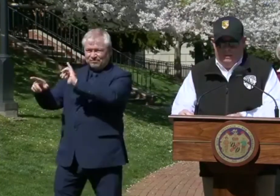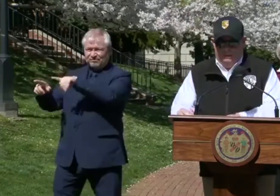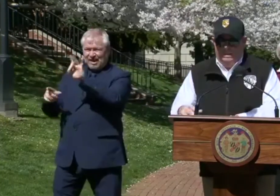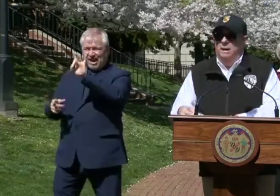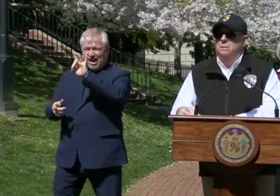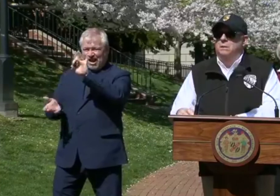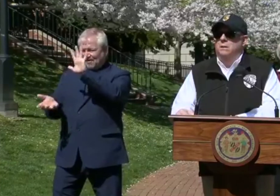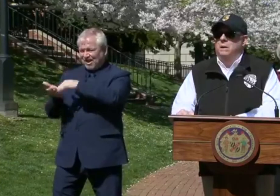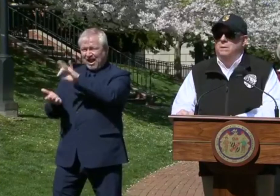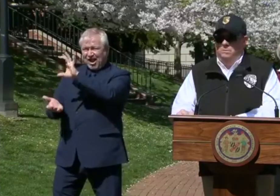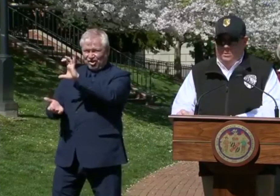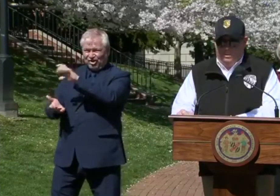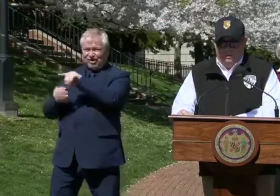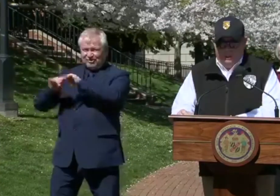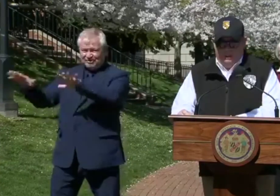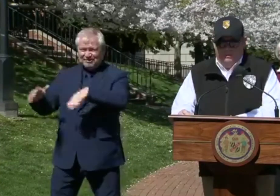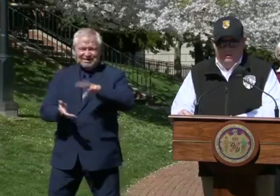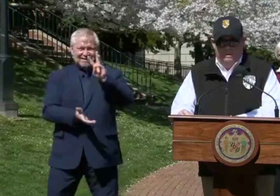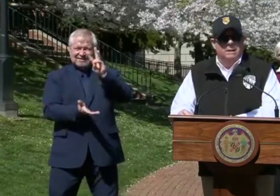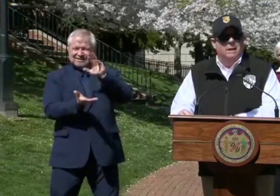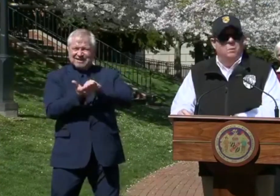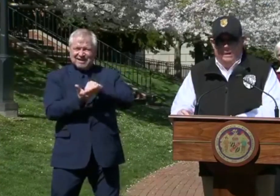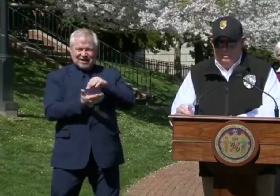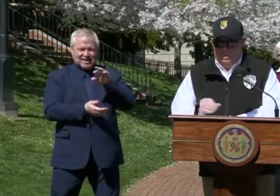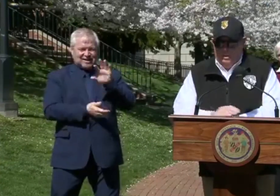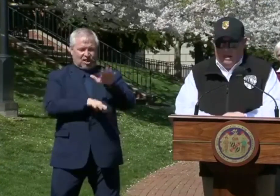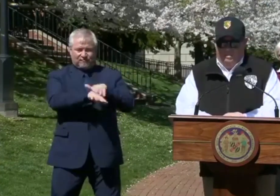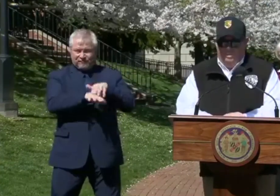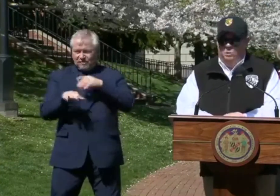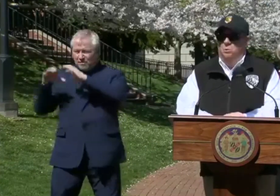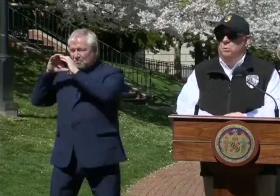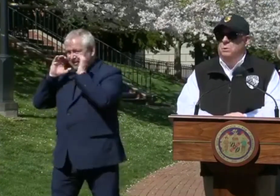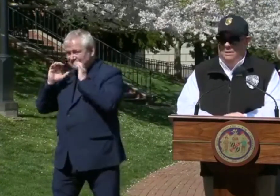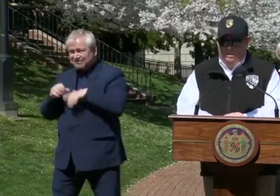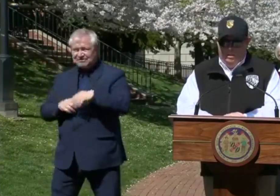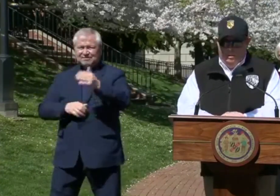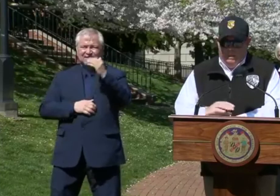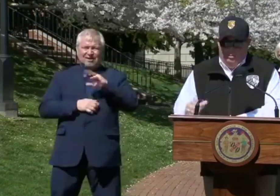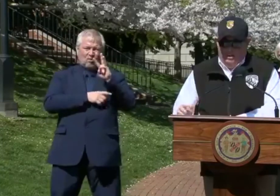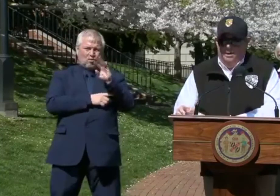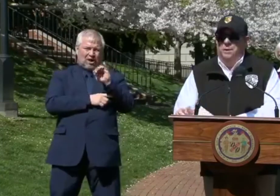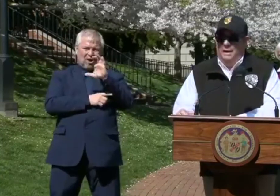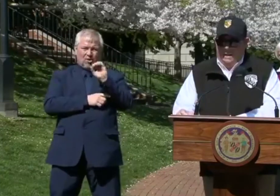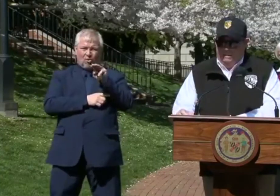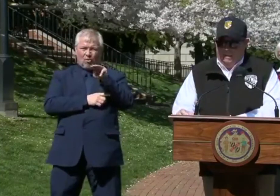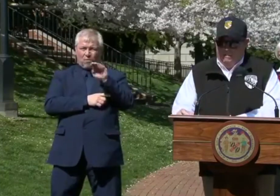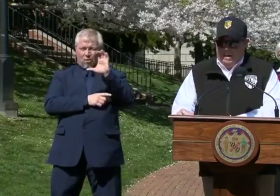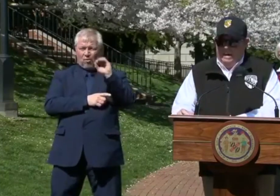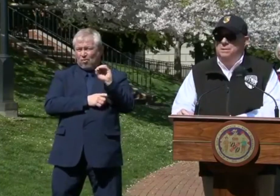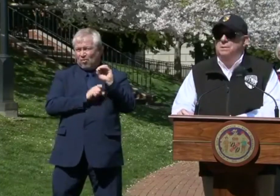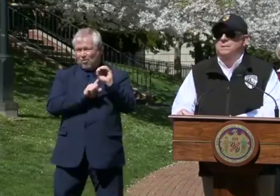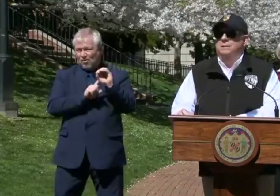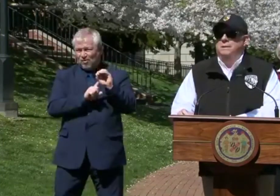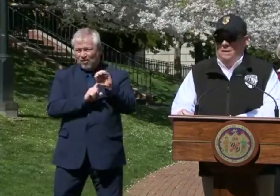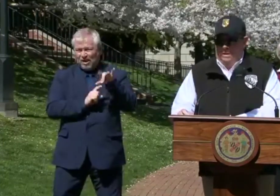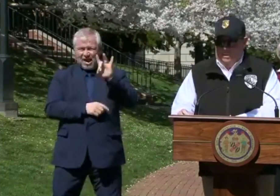and 6,000 pairs of surgical gloves, and Wicomico County Public Schools donated 195